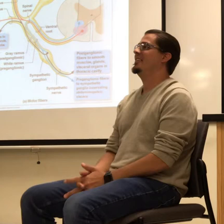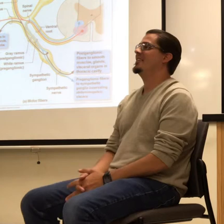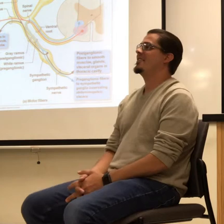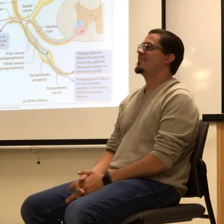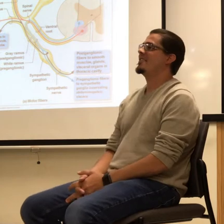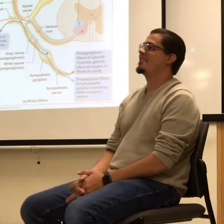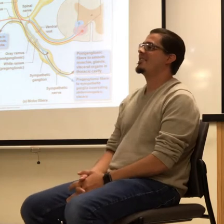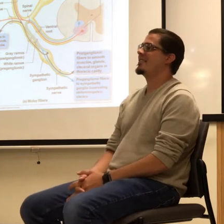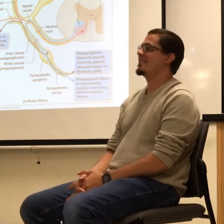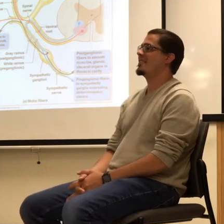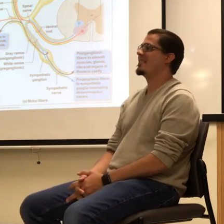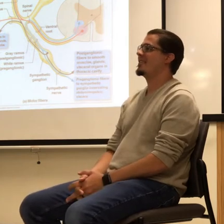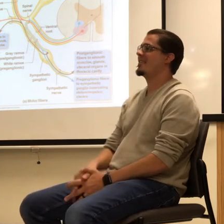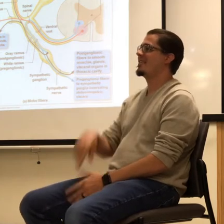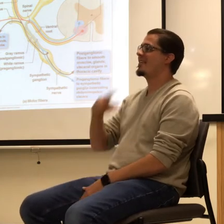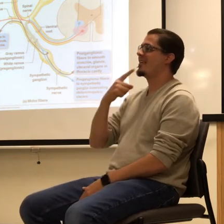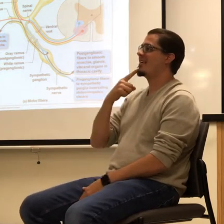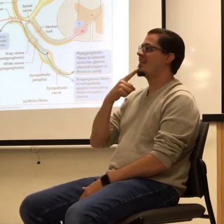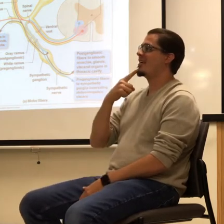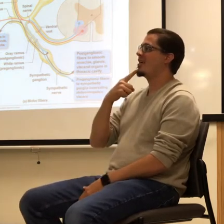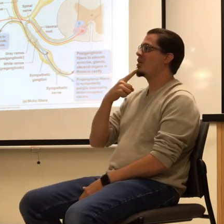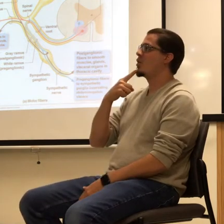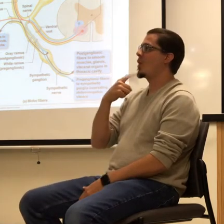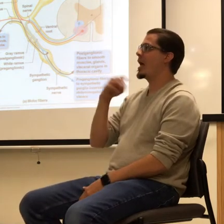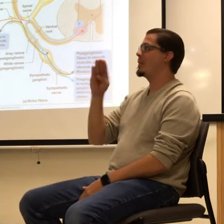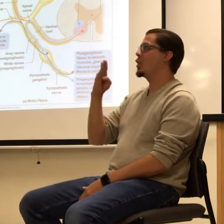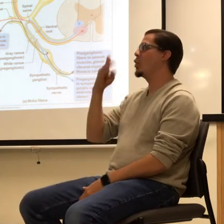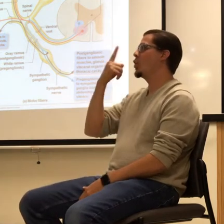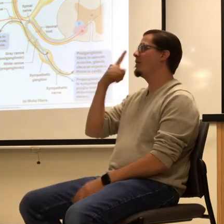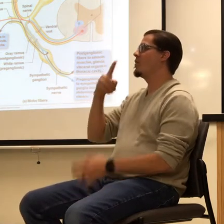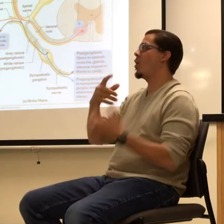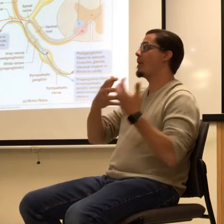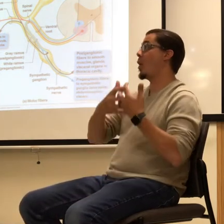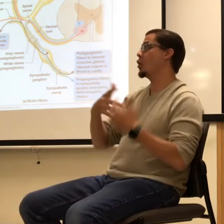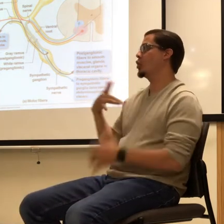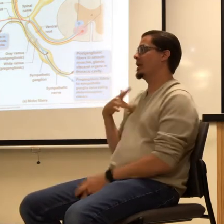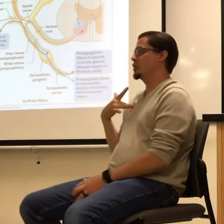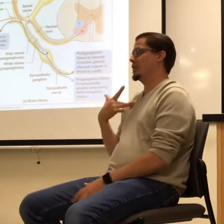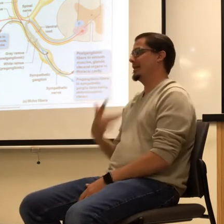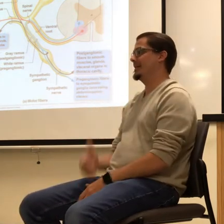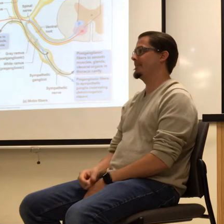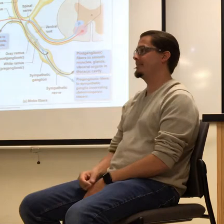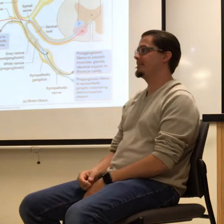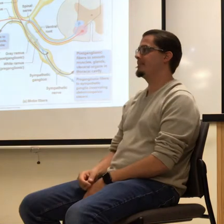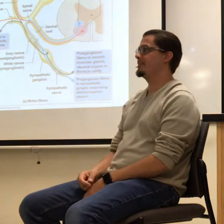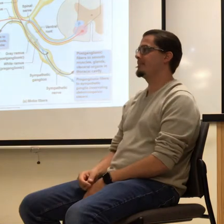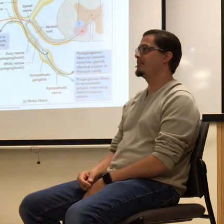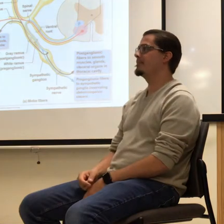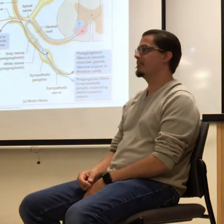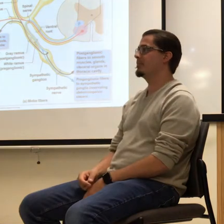So I'll use red and blue for motor and sensory. However,